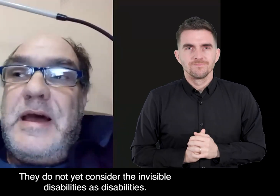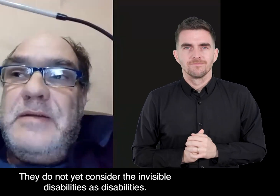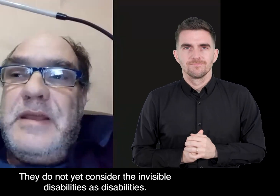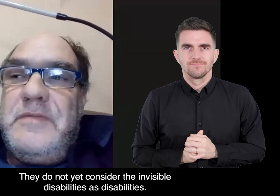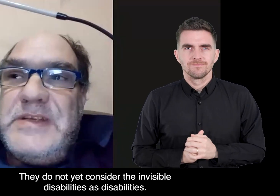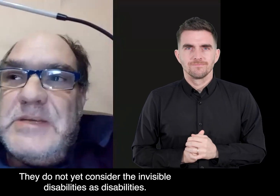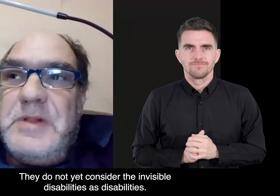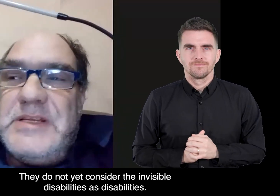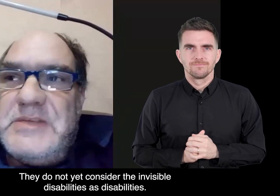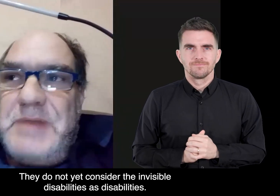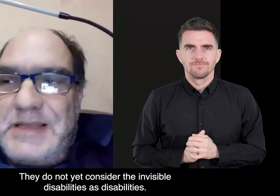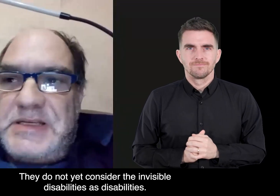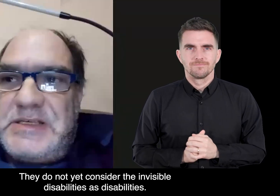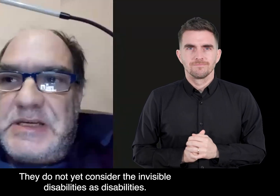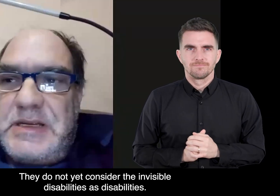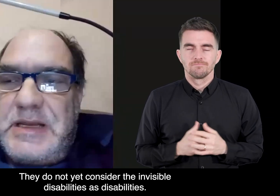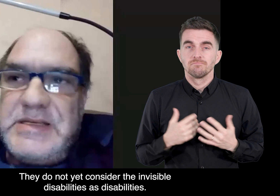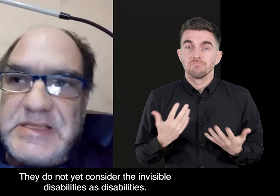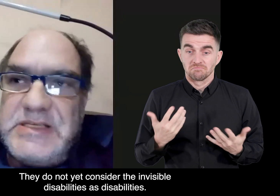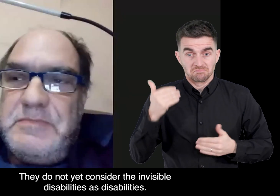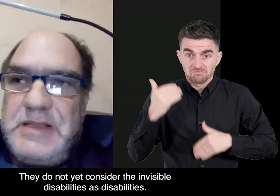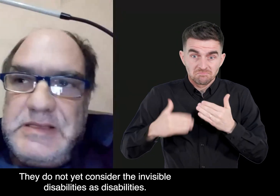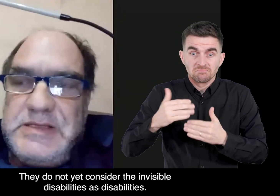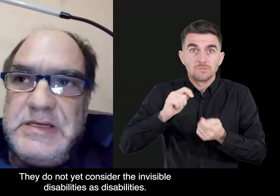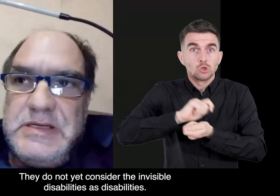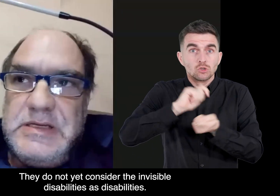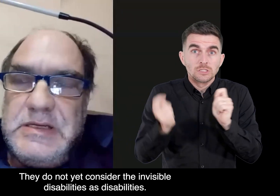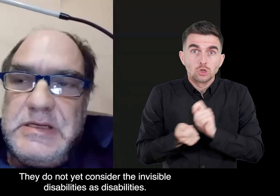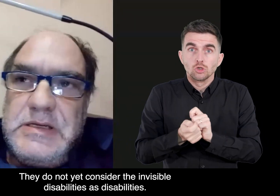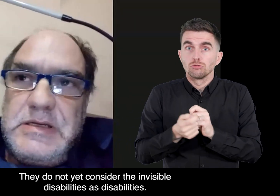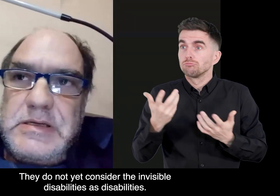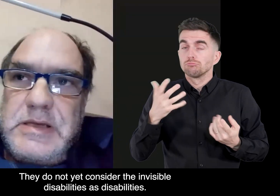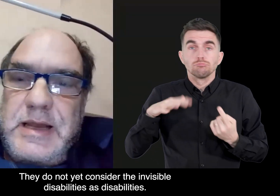the invisible disabilities as disabilities.